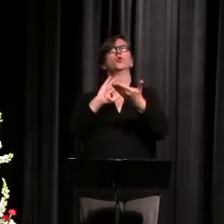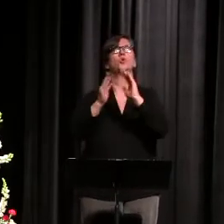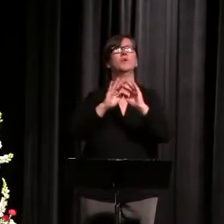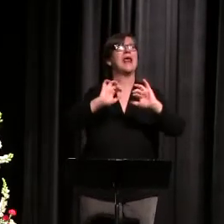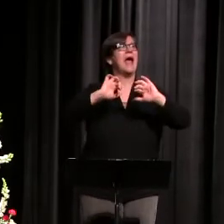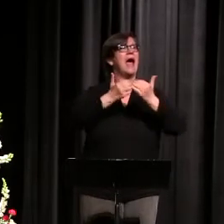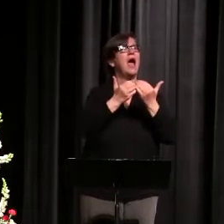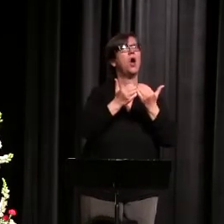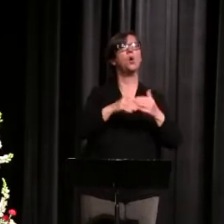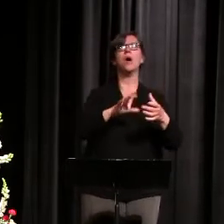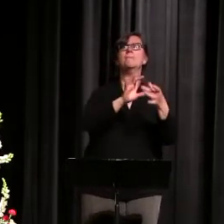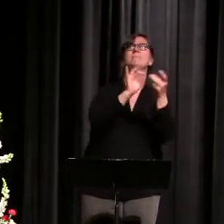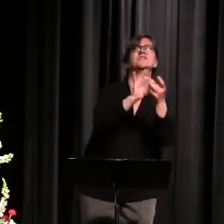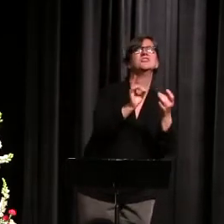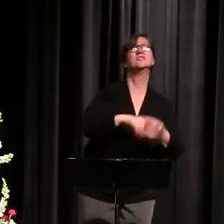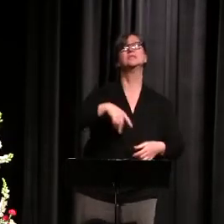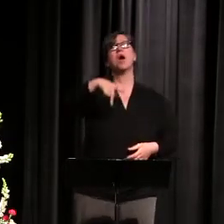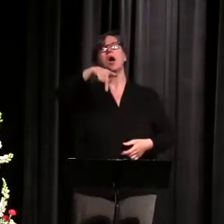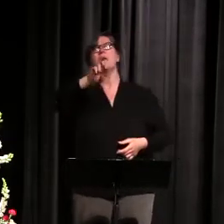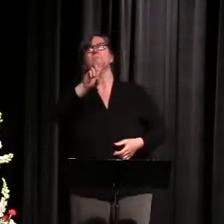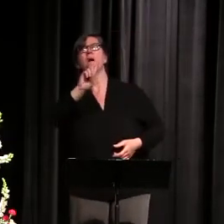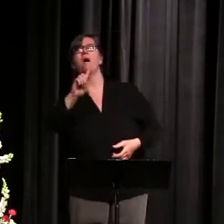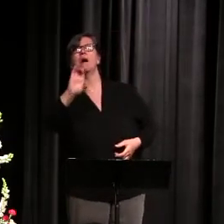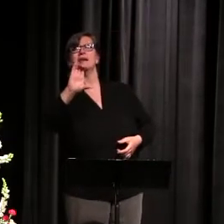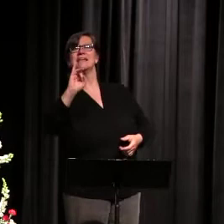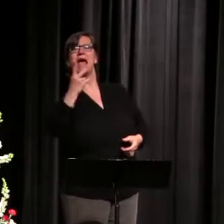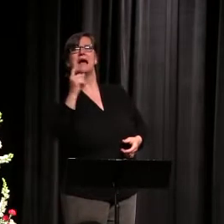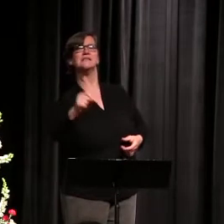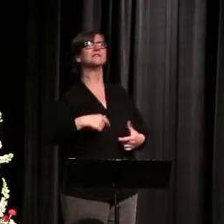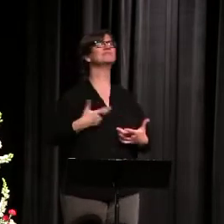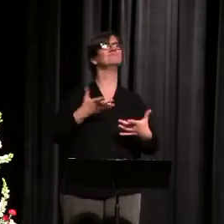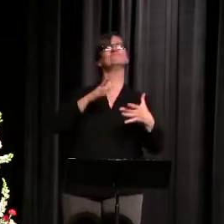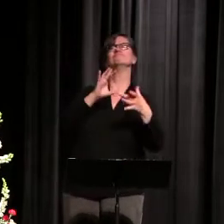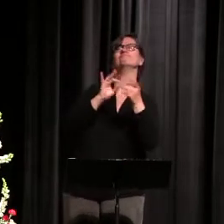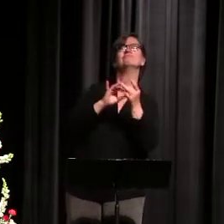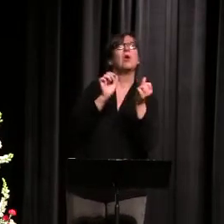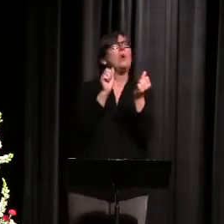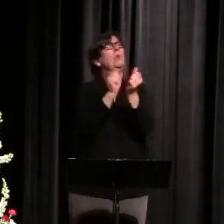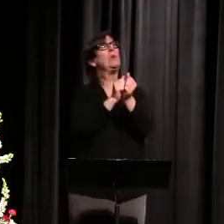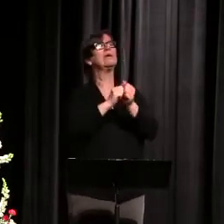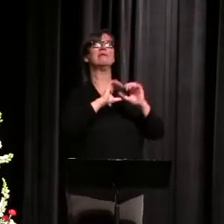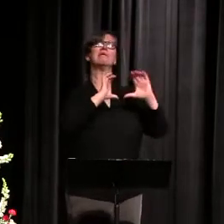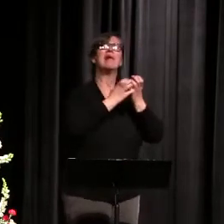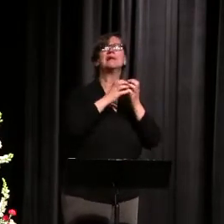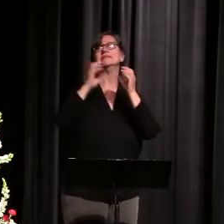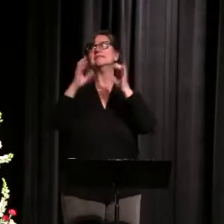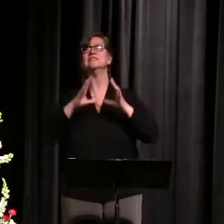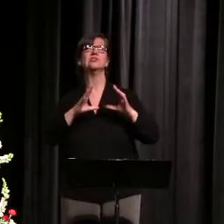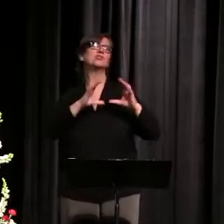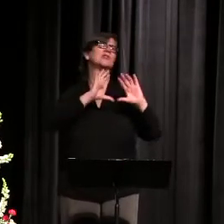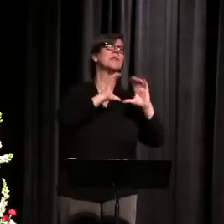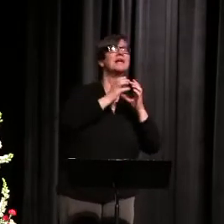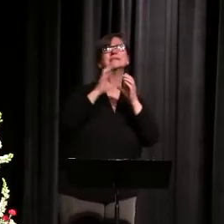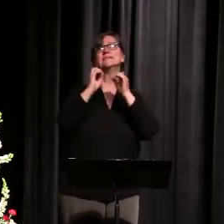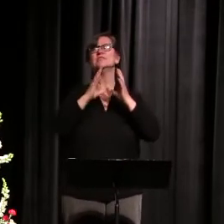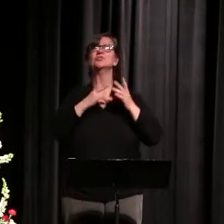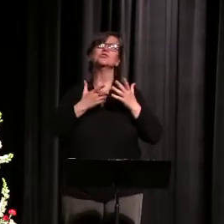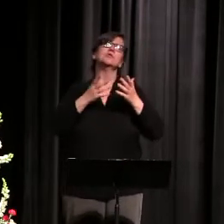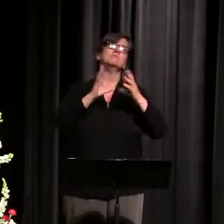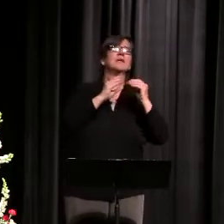podcasts, joining countless Google Meets with our classmates and teachers, studying hard for online AP exams to earn college